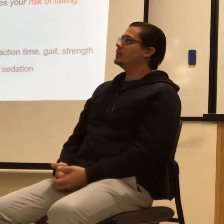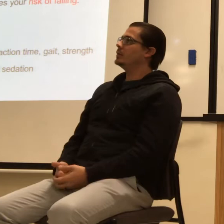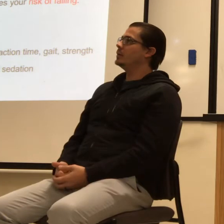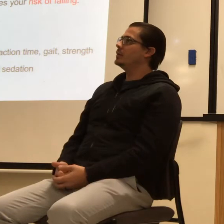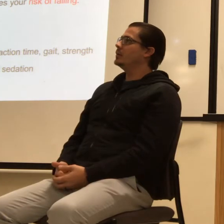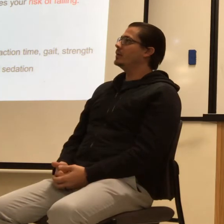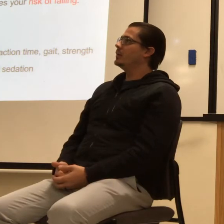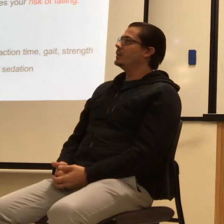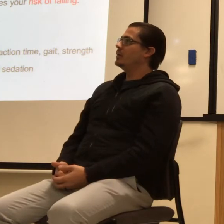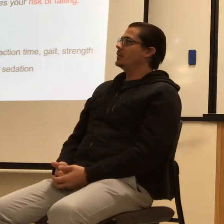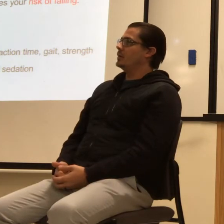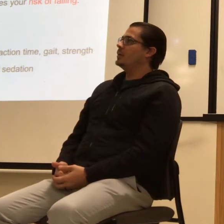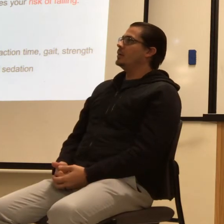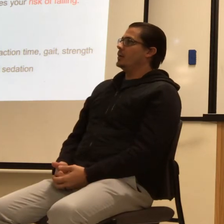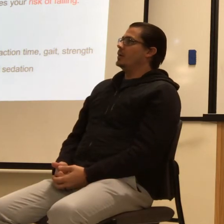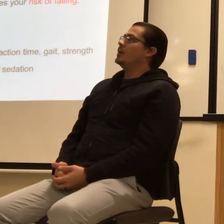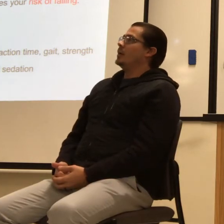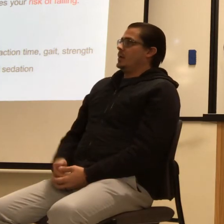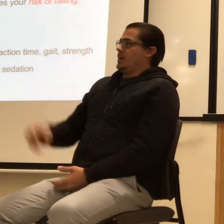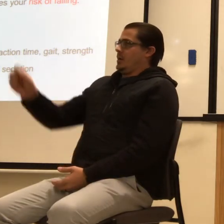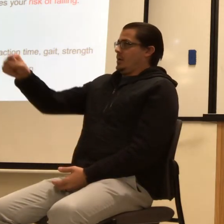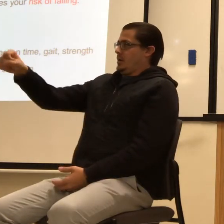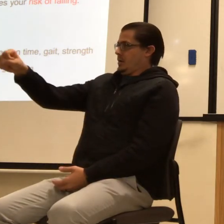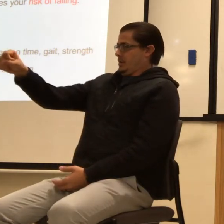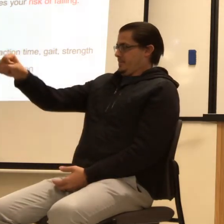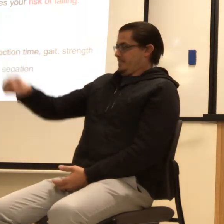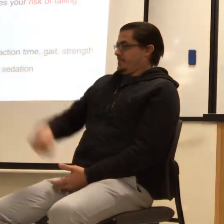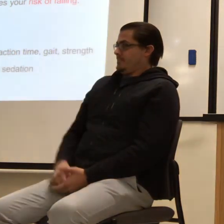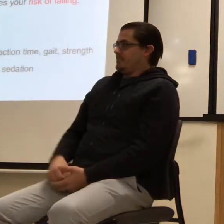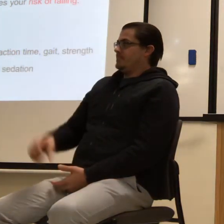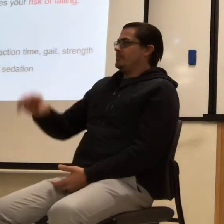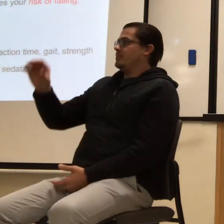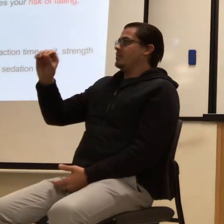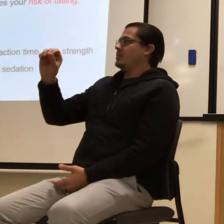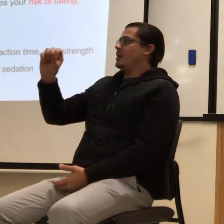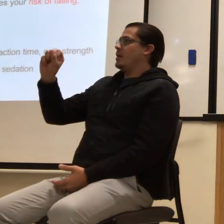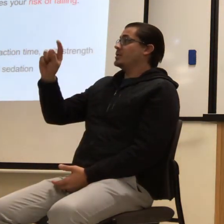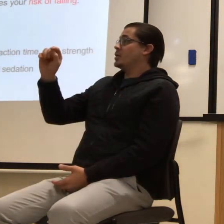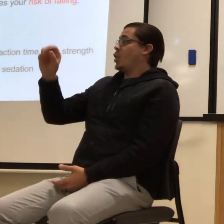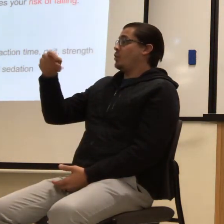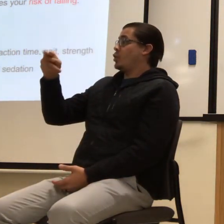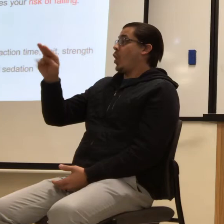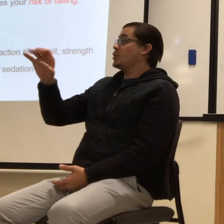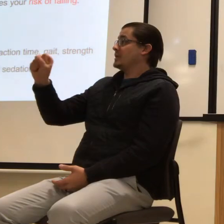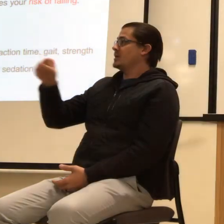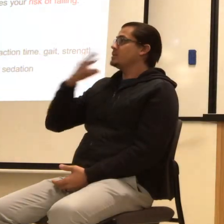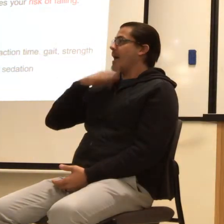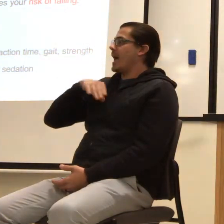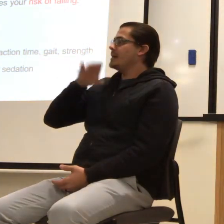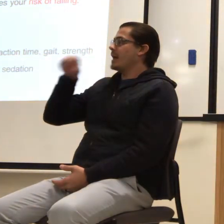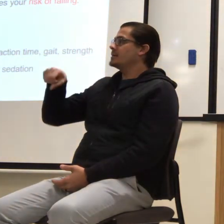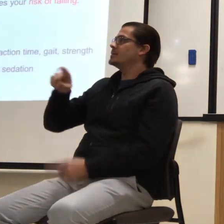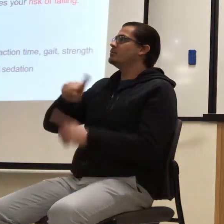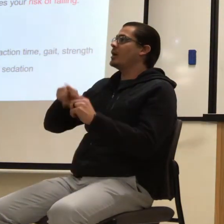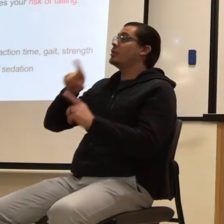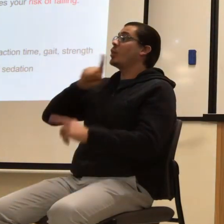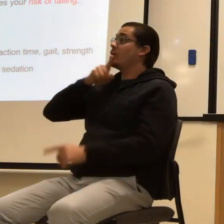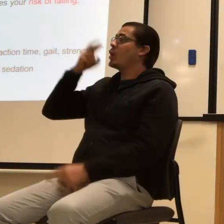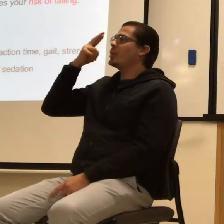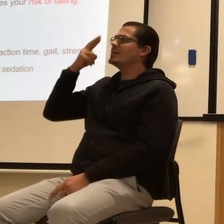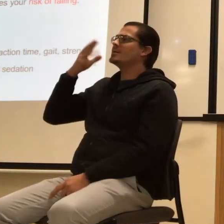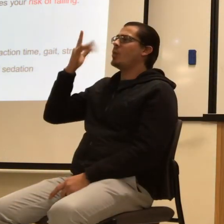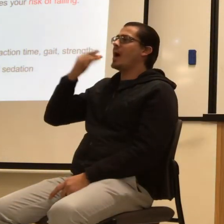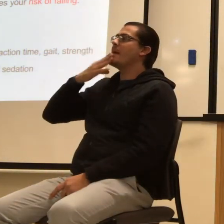associated with fractures? So osteoporosis is bad, but the real reason why